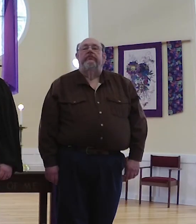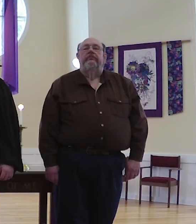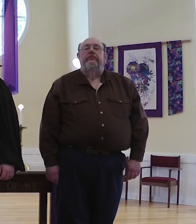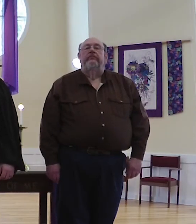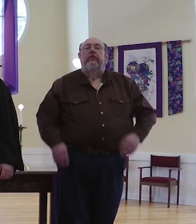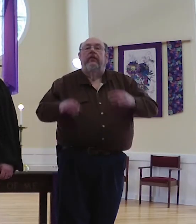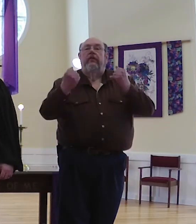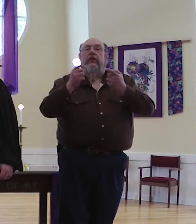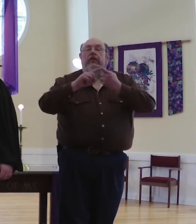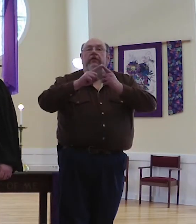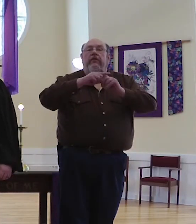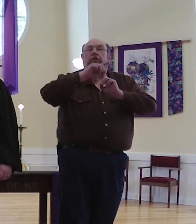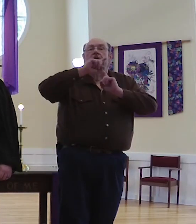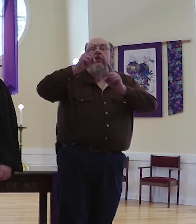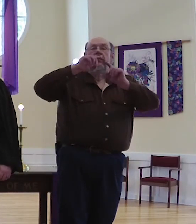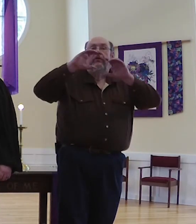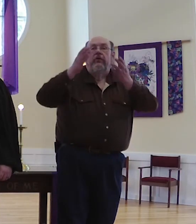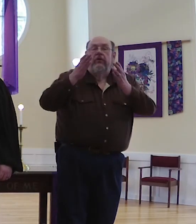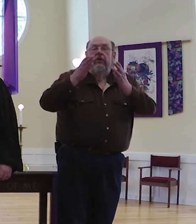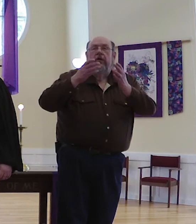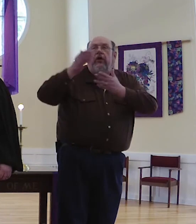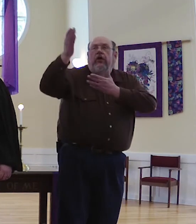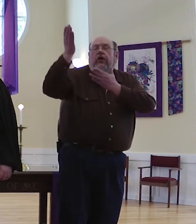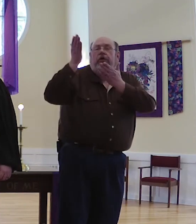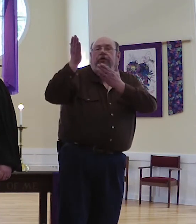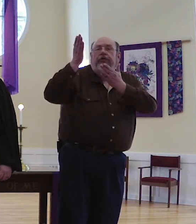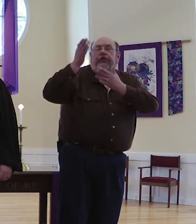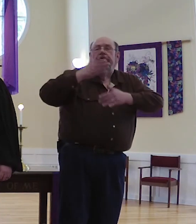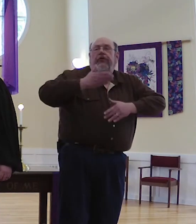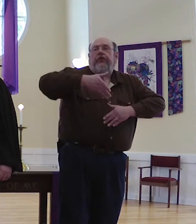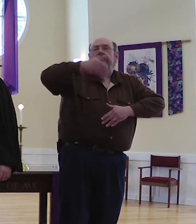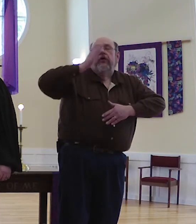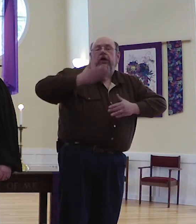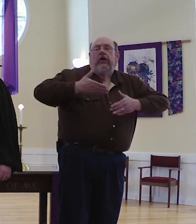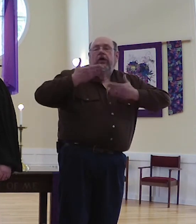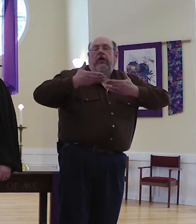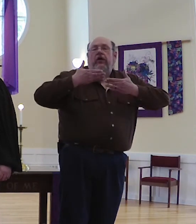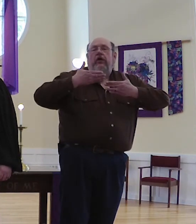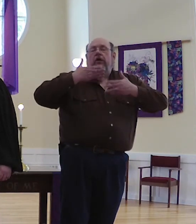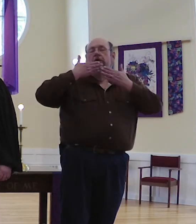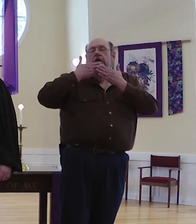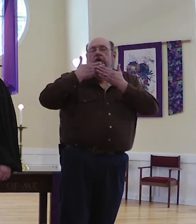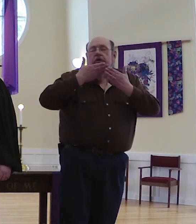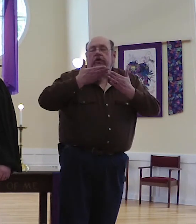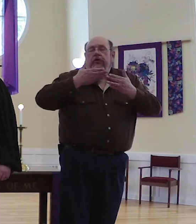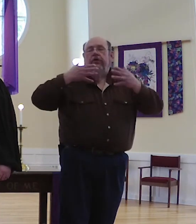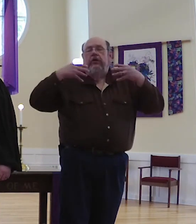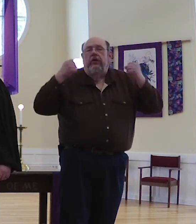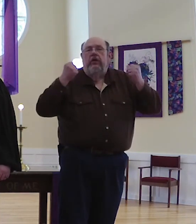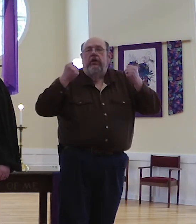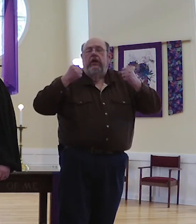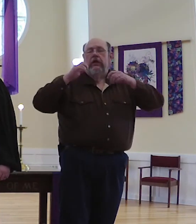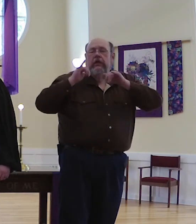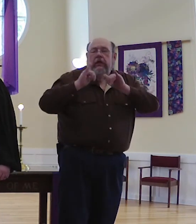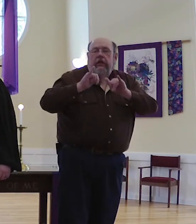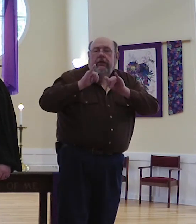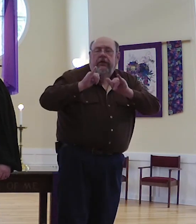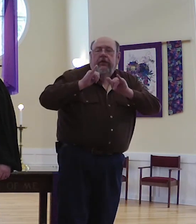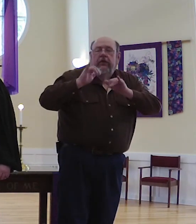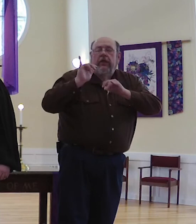Now, friends, go forth into the world and serve God with gladness. Be of good courage. Hold fast to that which is